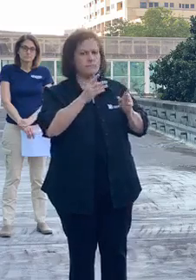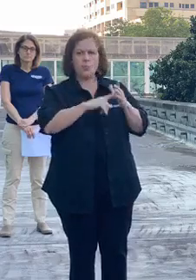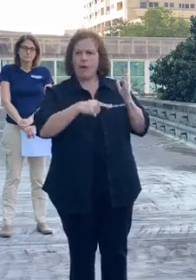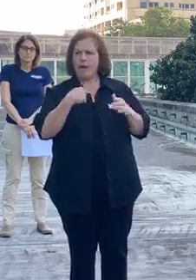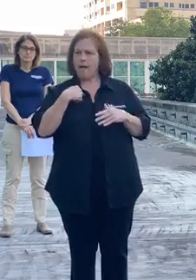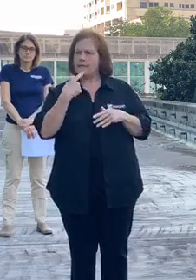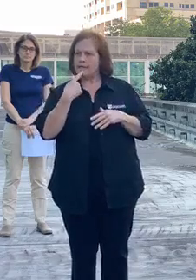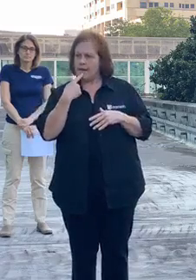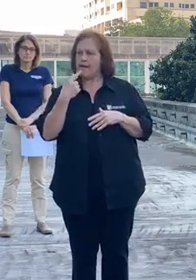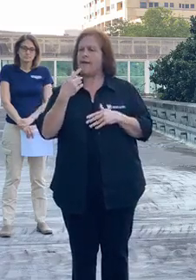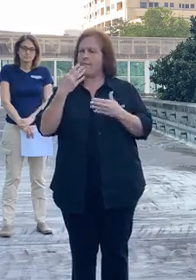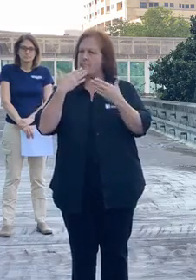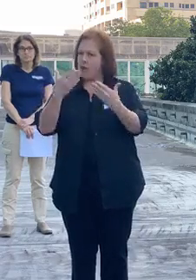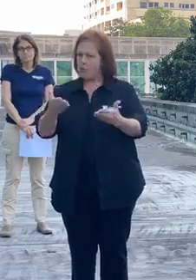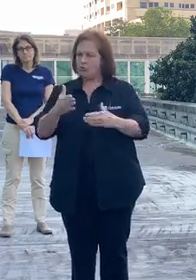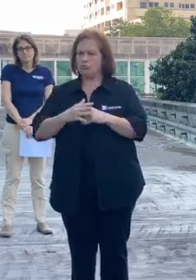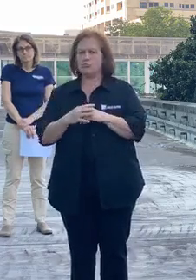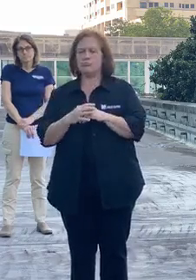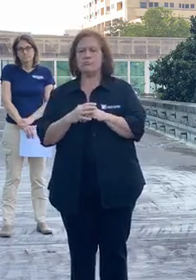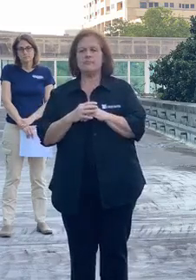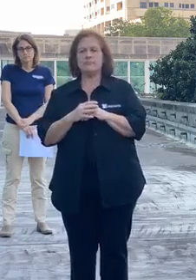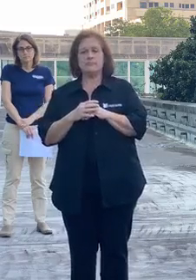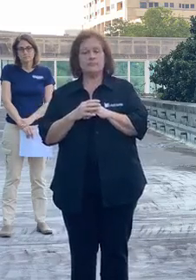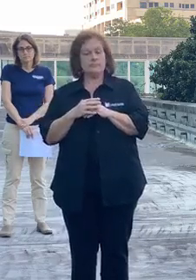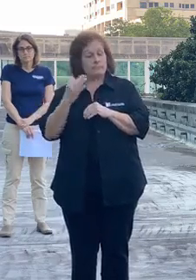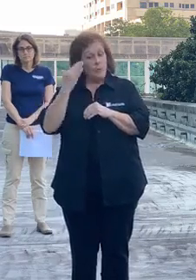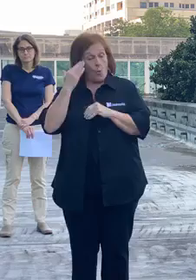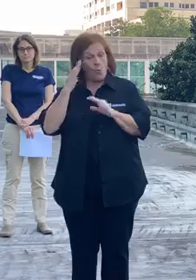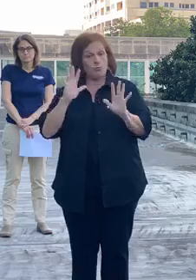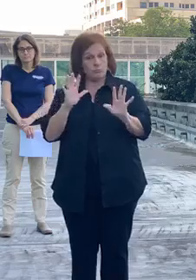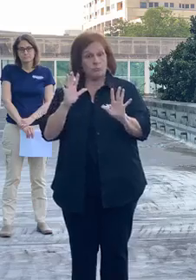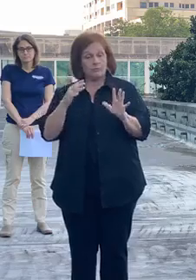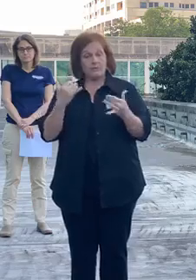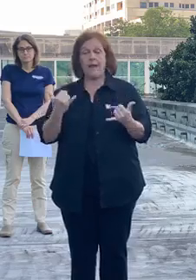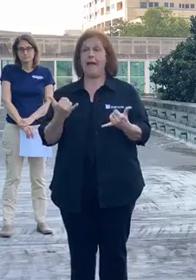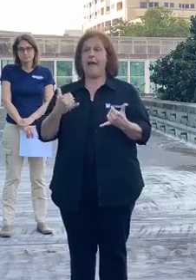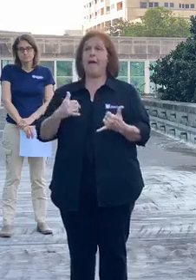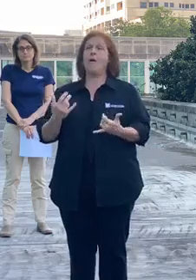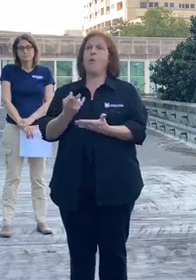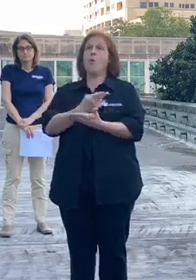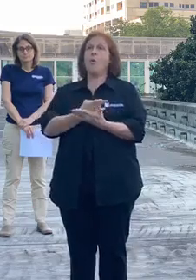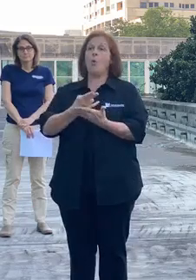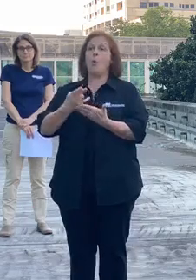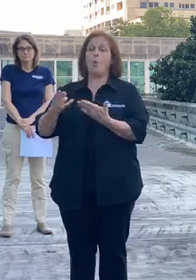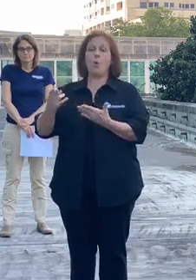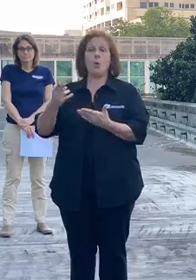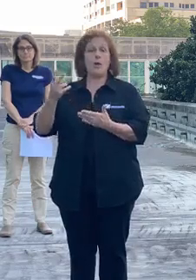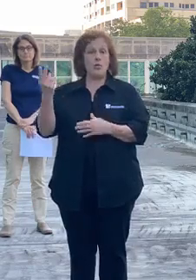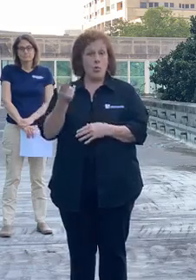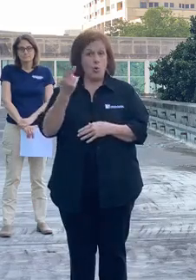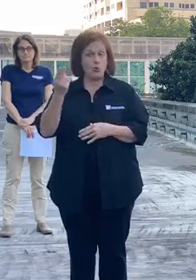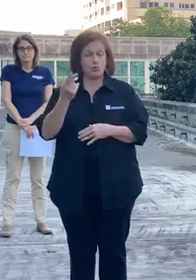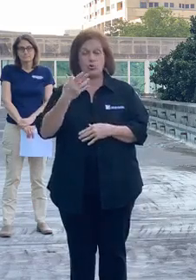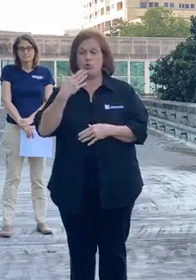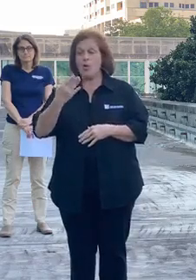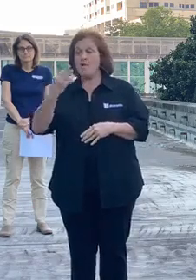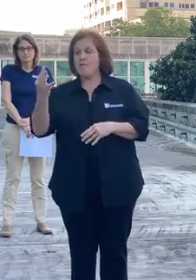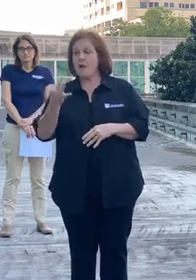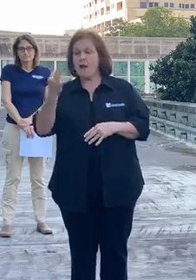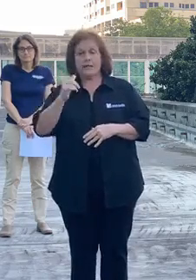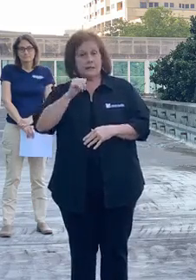that. As we know, this is Passover, it's Holy Thursday, Good Friday